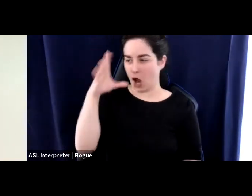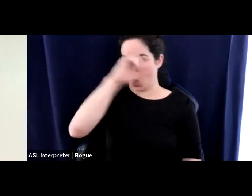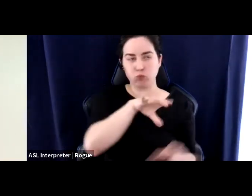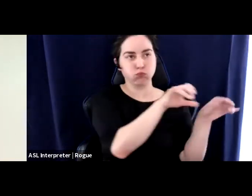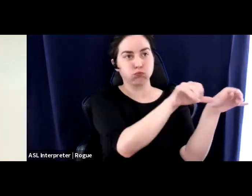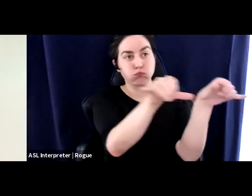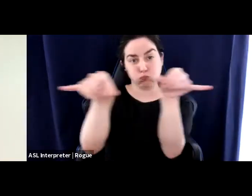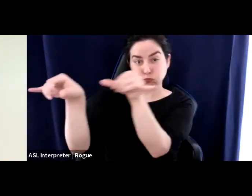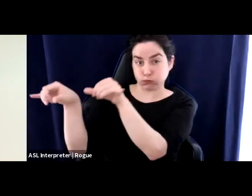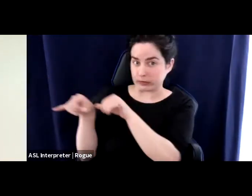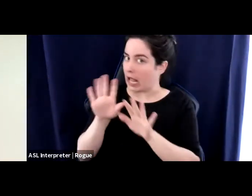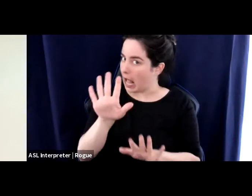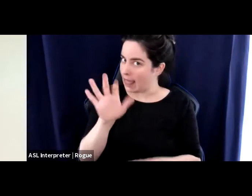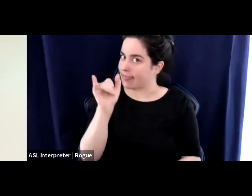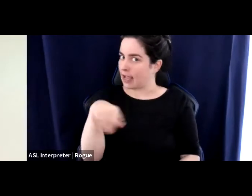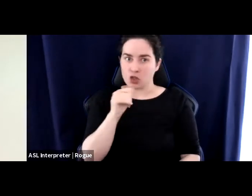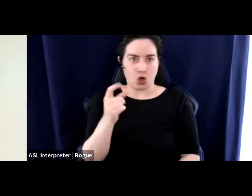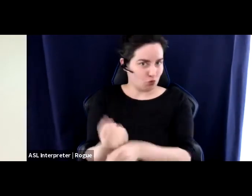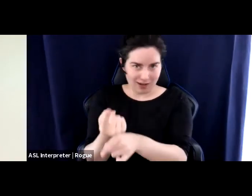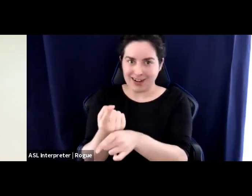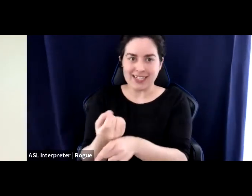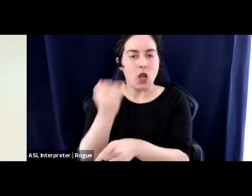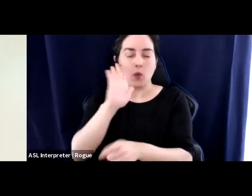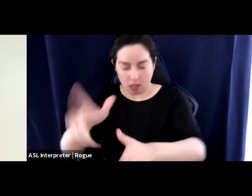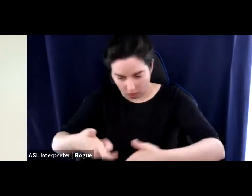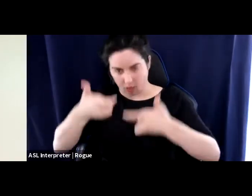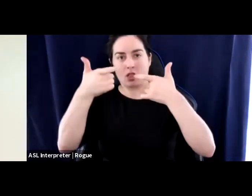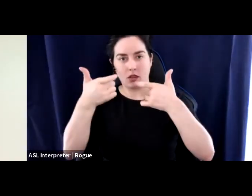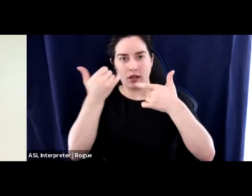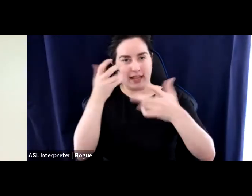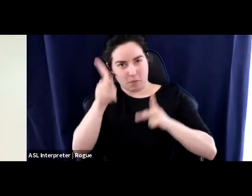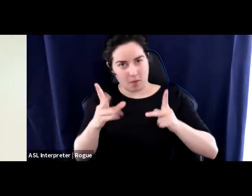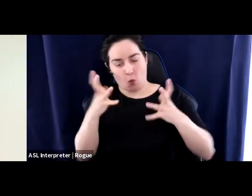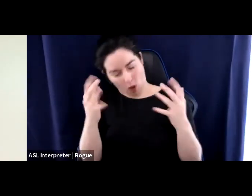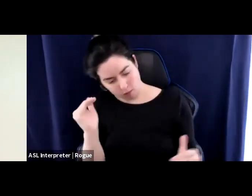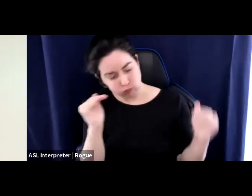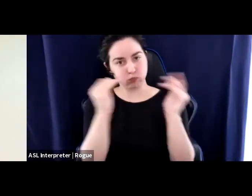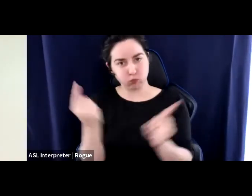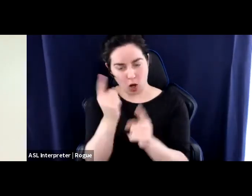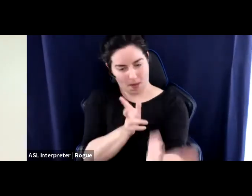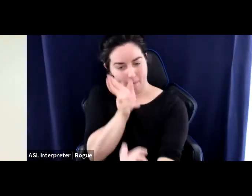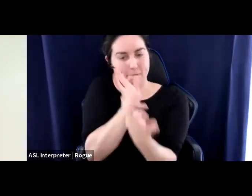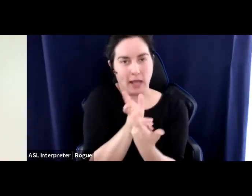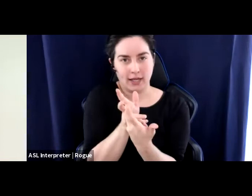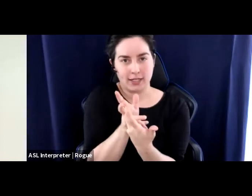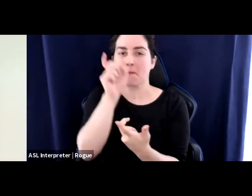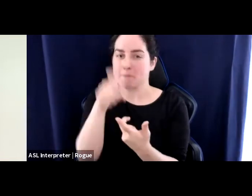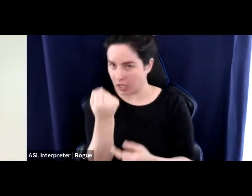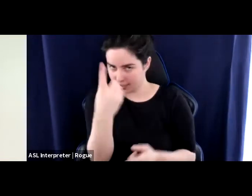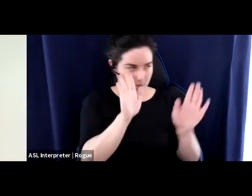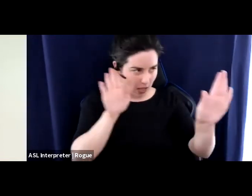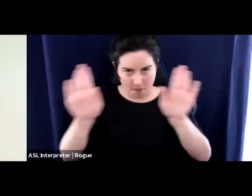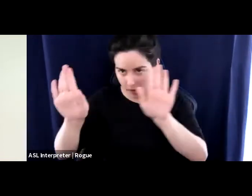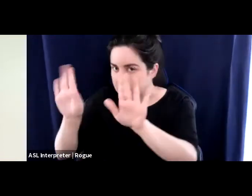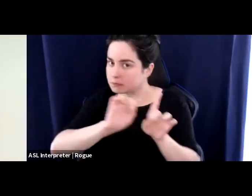the truth-seeking process and creates additional barriers for those seeking access to justice." And so I think it's important for